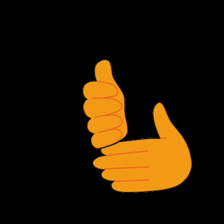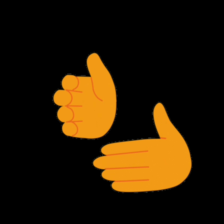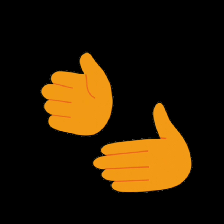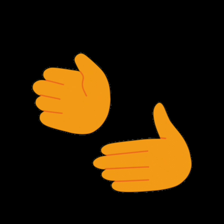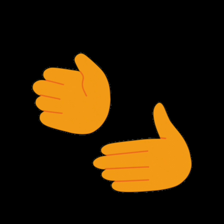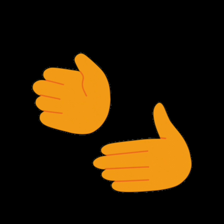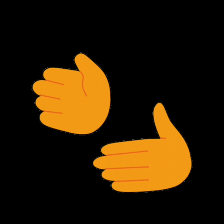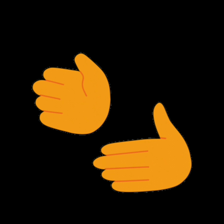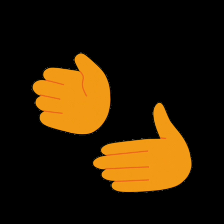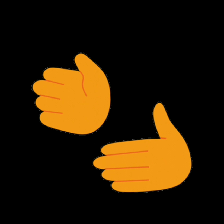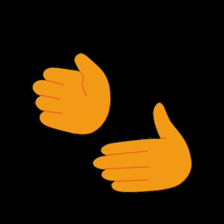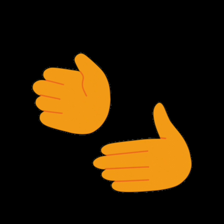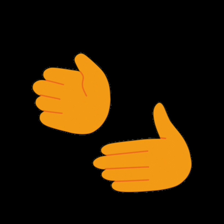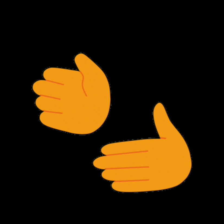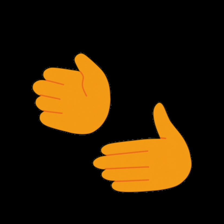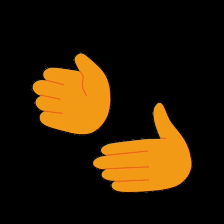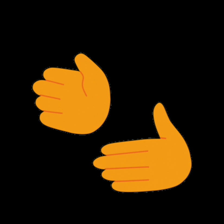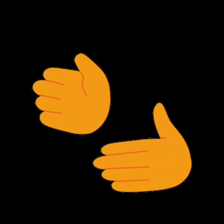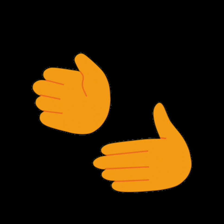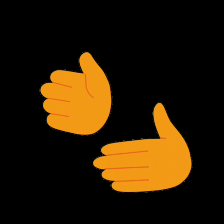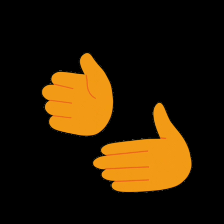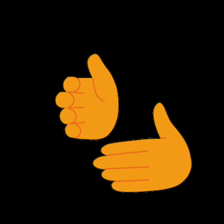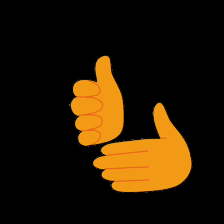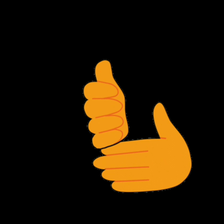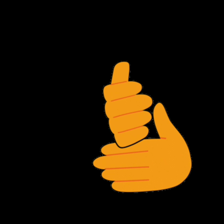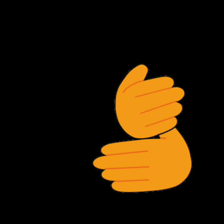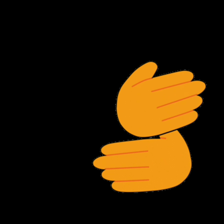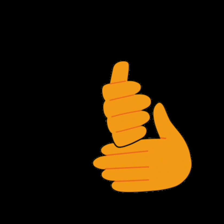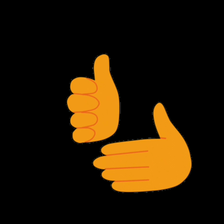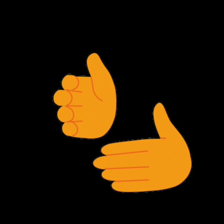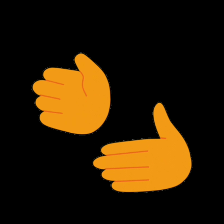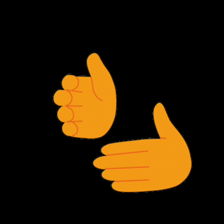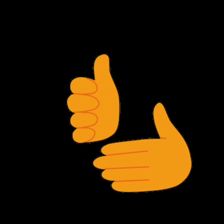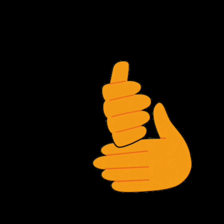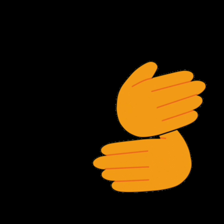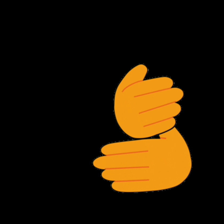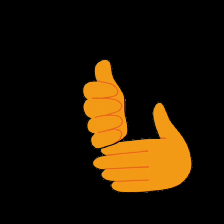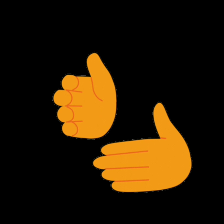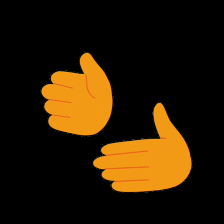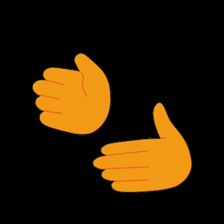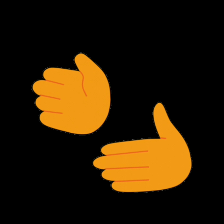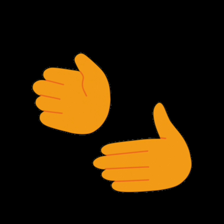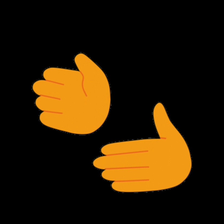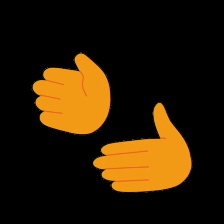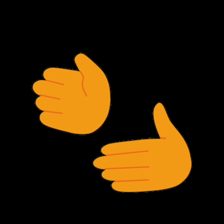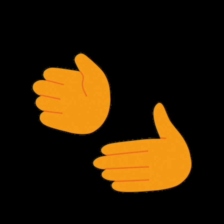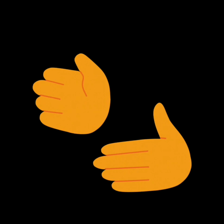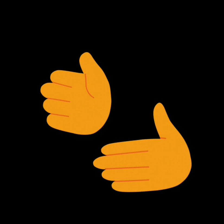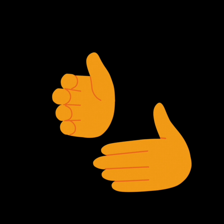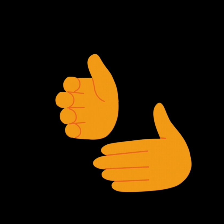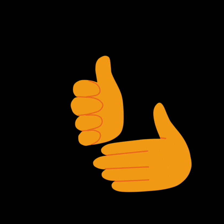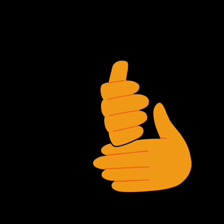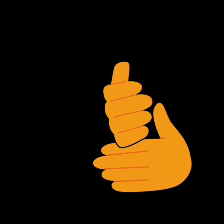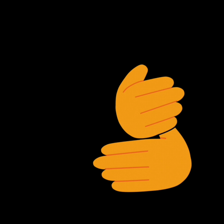with your non-dominant hand, as it sits on top of the other and waves back and forth, as if dividing up something.